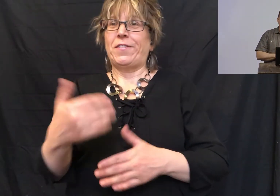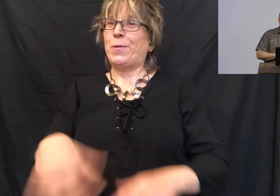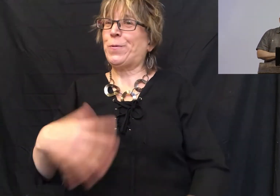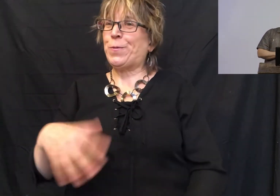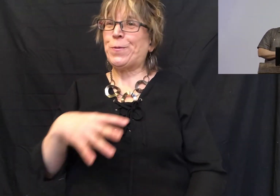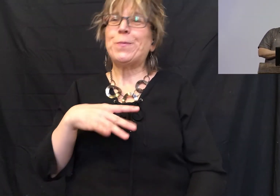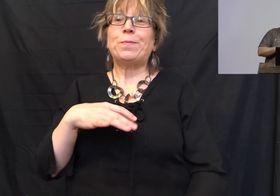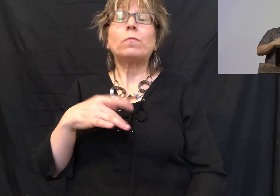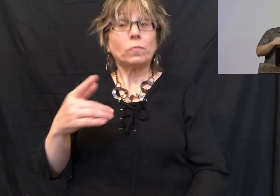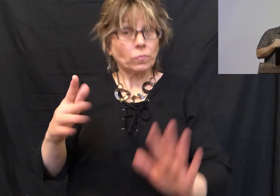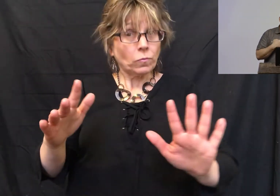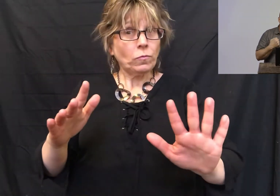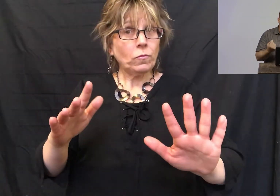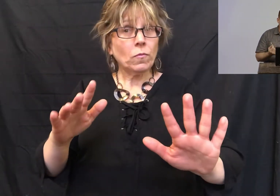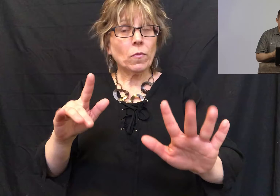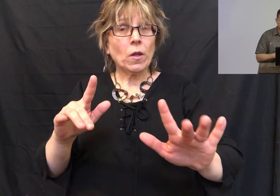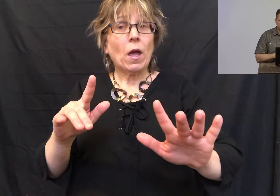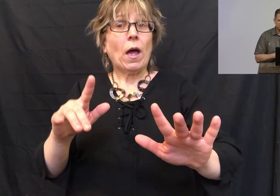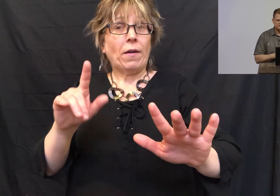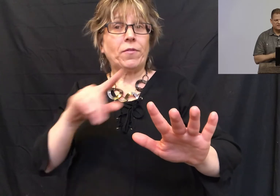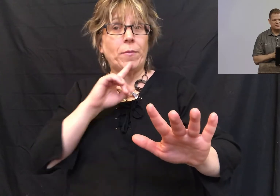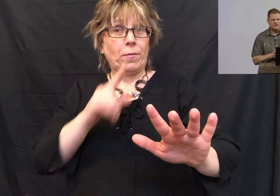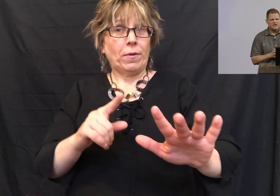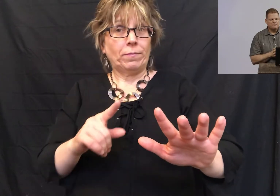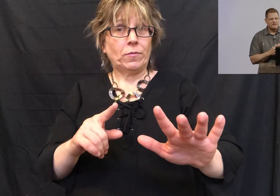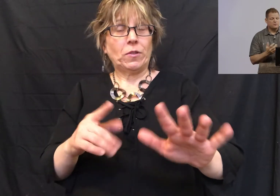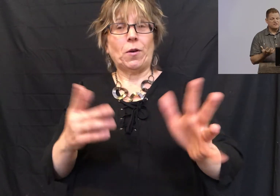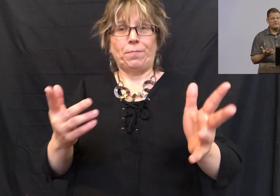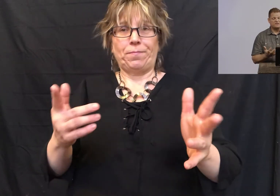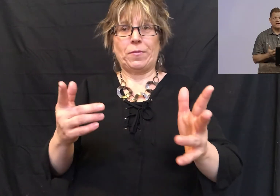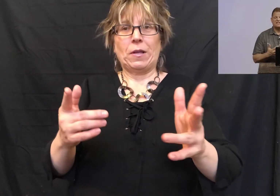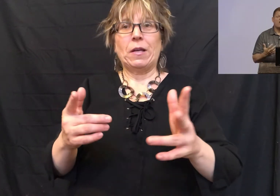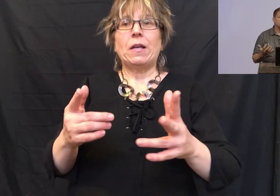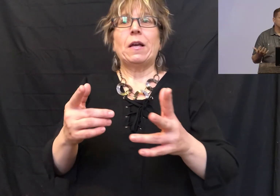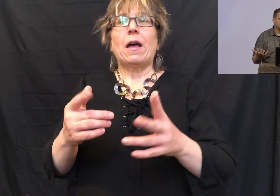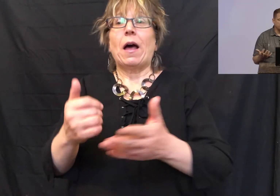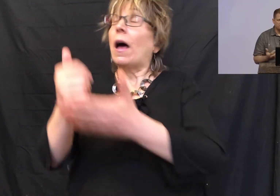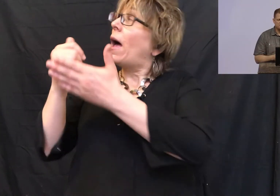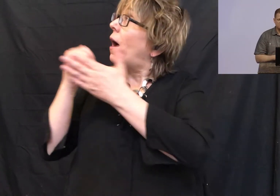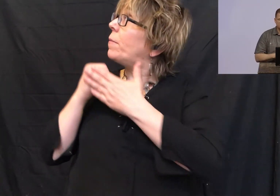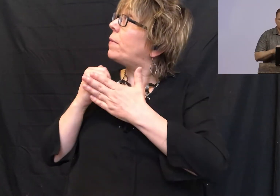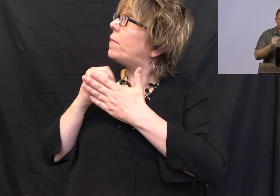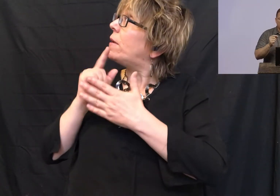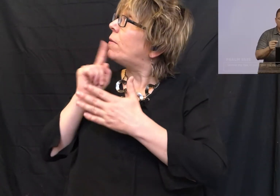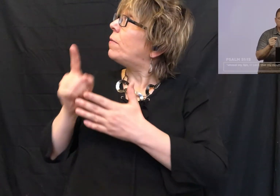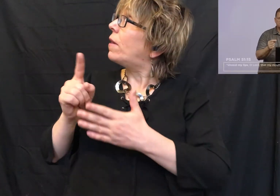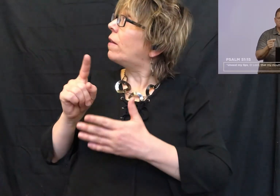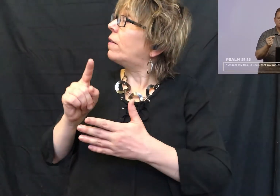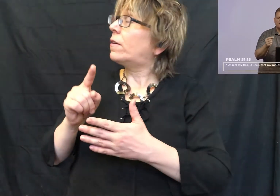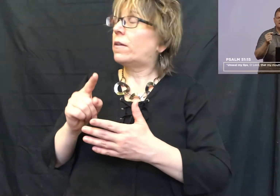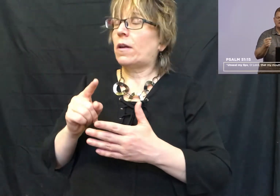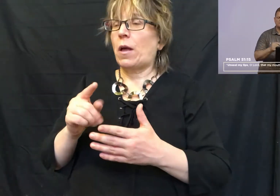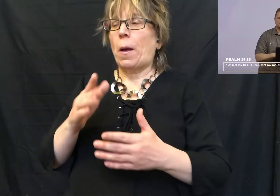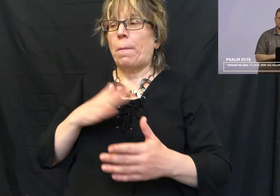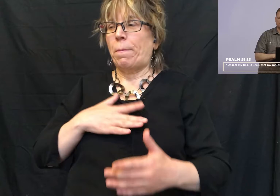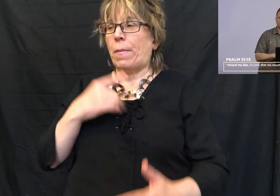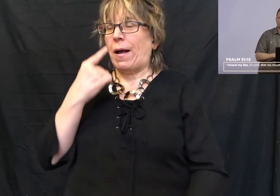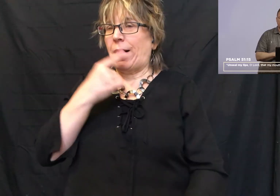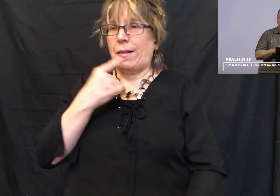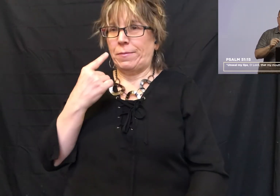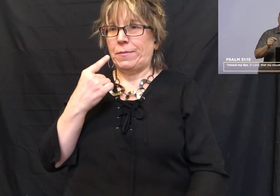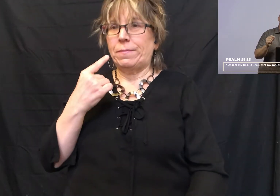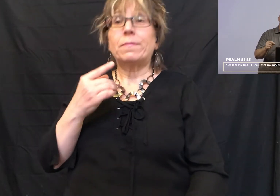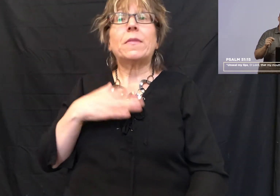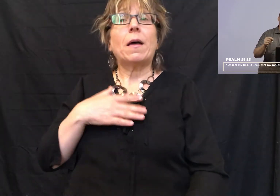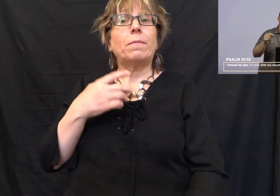good. This actually helps me be real. It says this. Basically what David is saying is, help me be real. He says this, unseal my lips, O